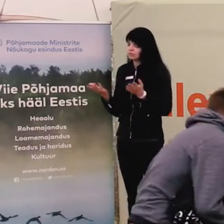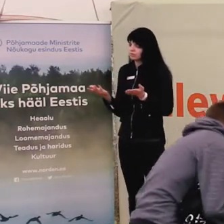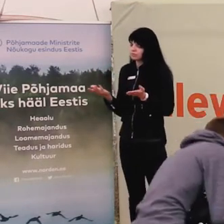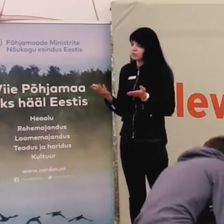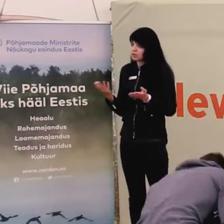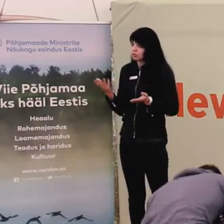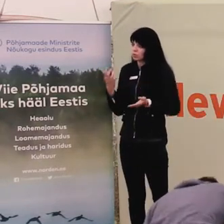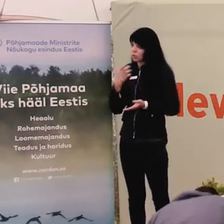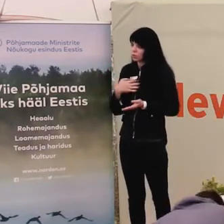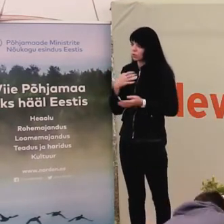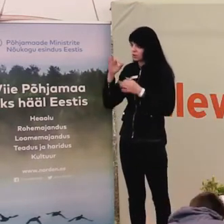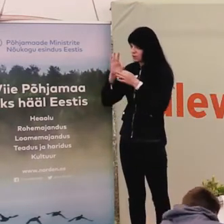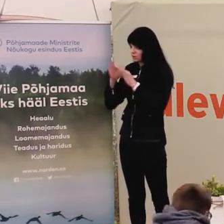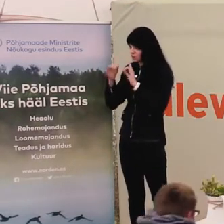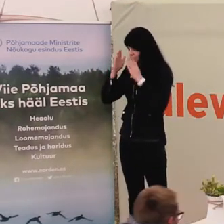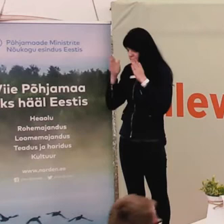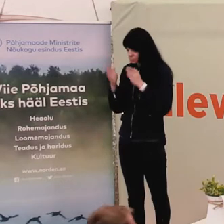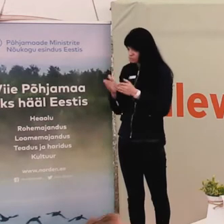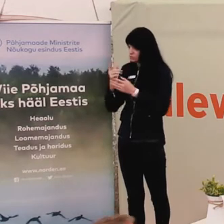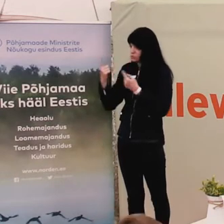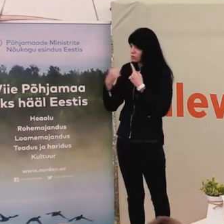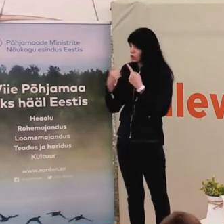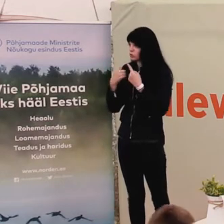easy solution. And this kind of putting